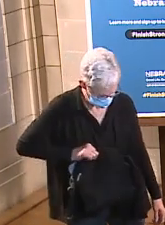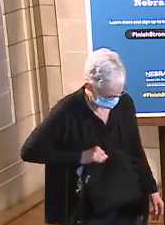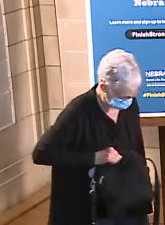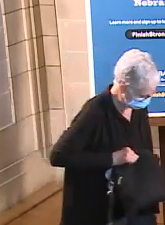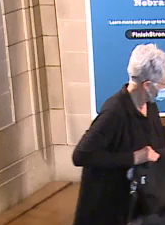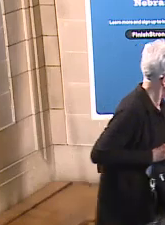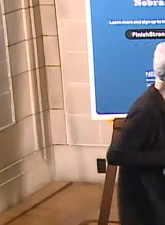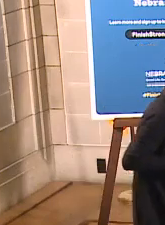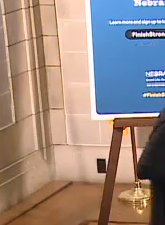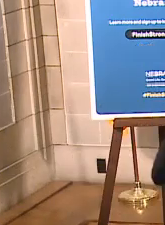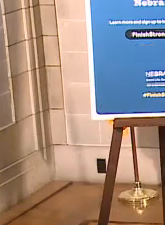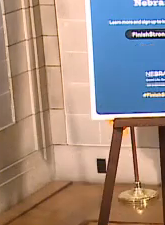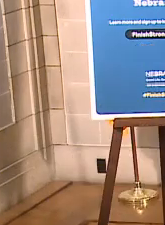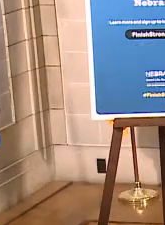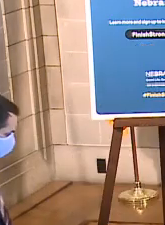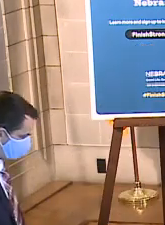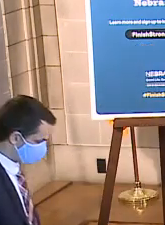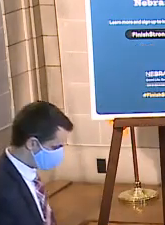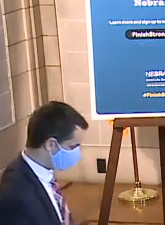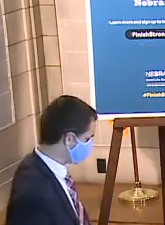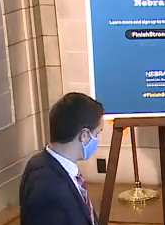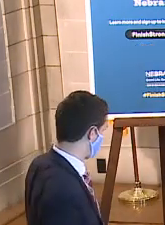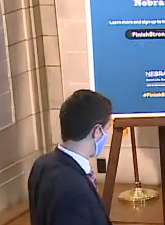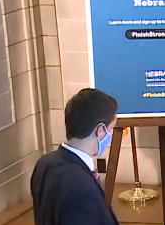See, this is why I have you there. I would not have remembered to move that.